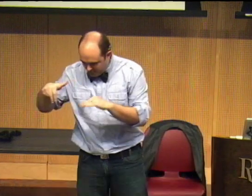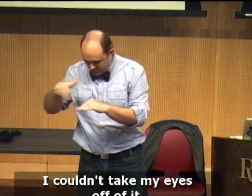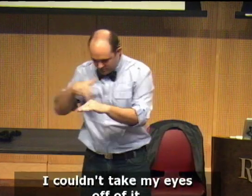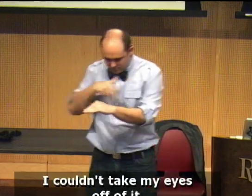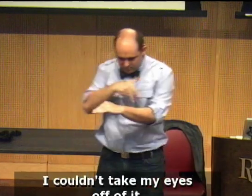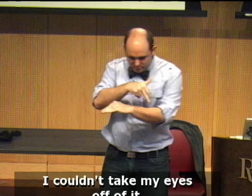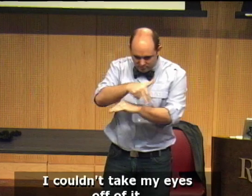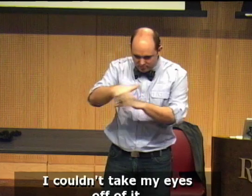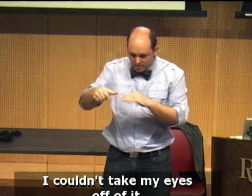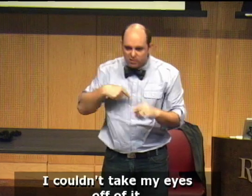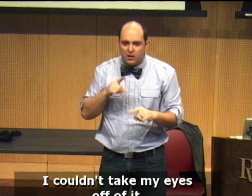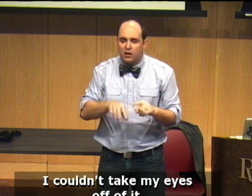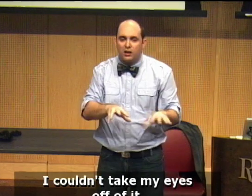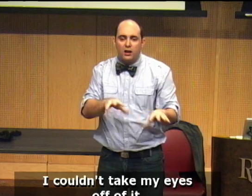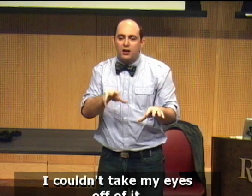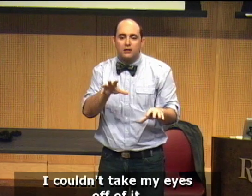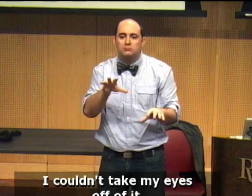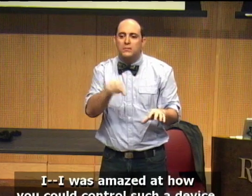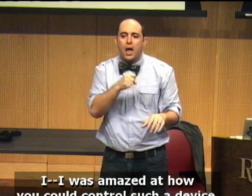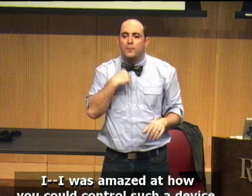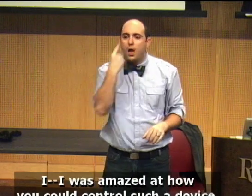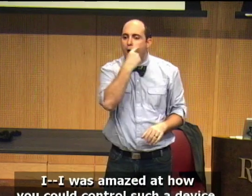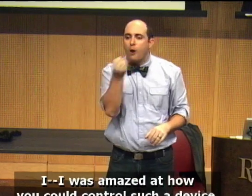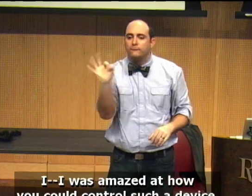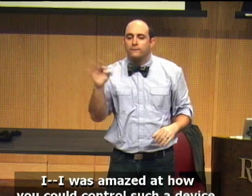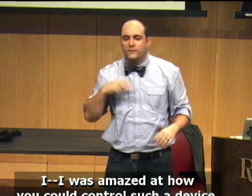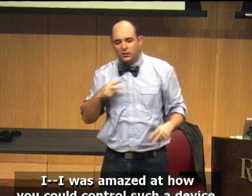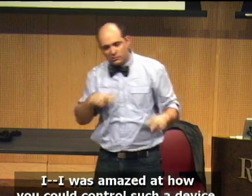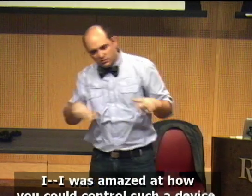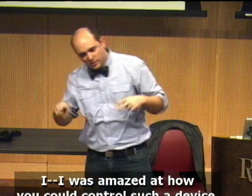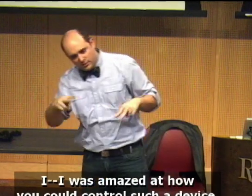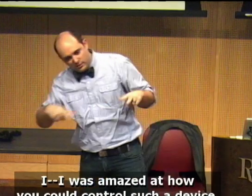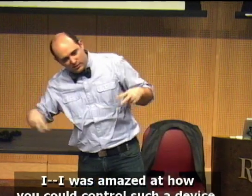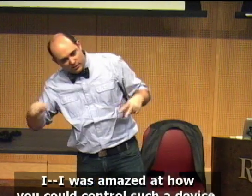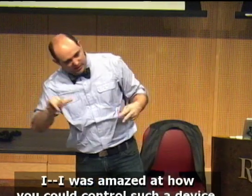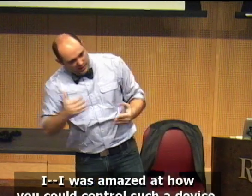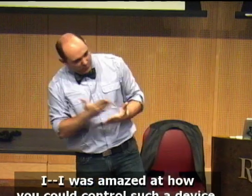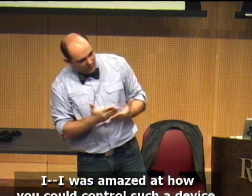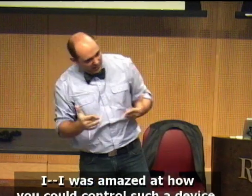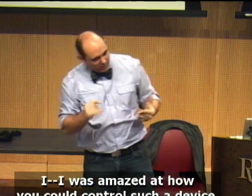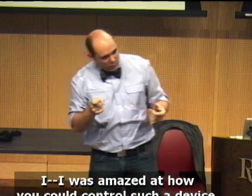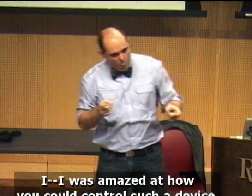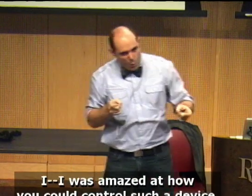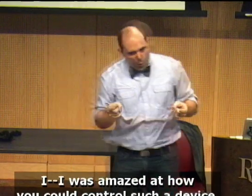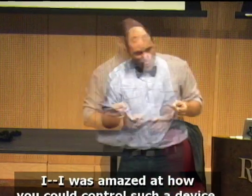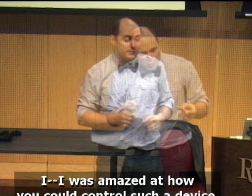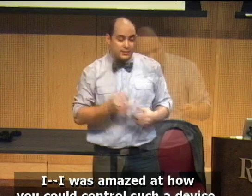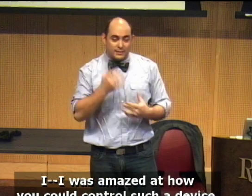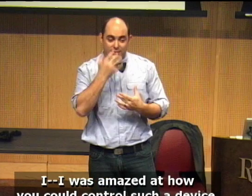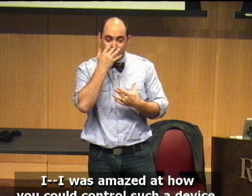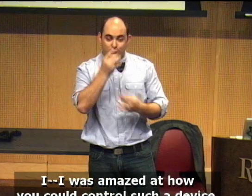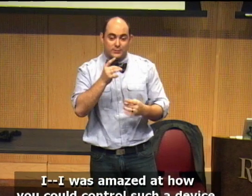couldn't take my eyes off of it. I was amazed at how you could control such a